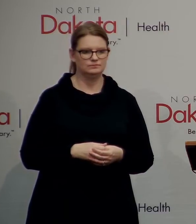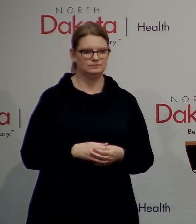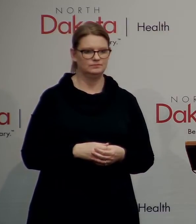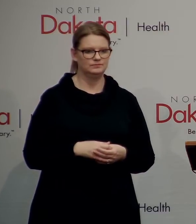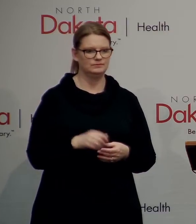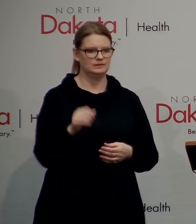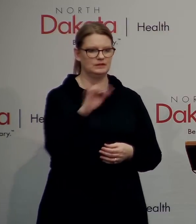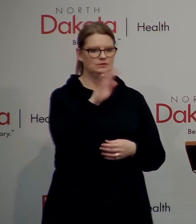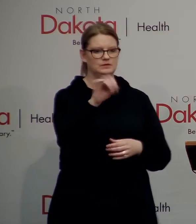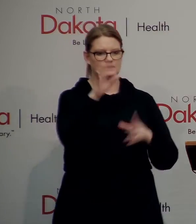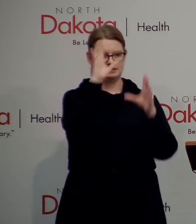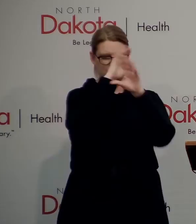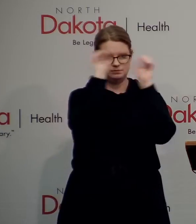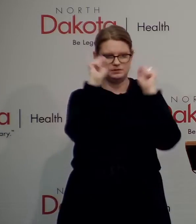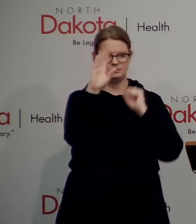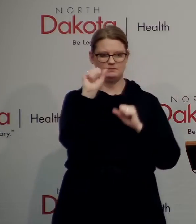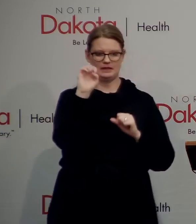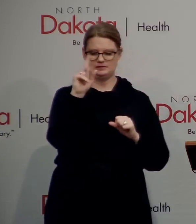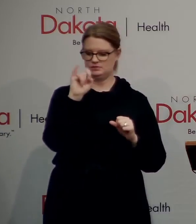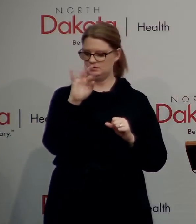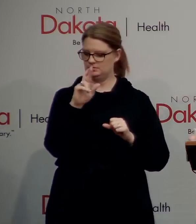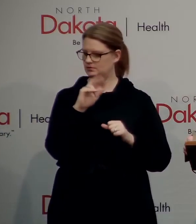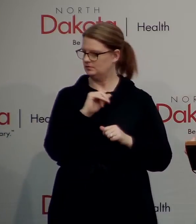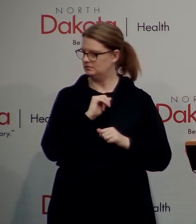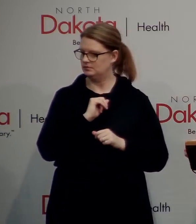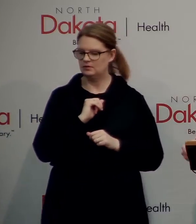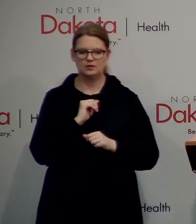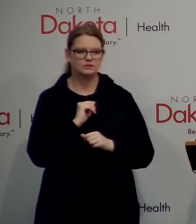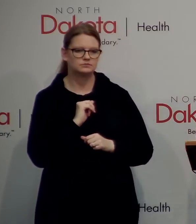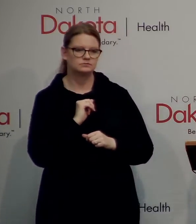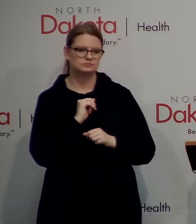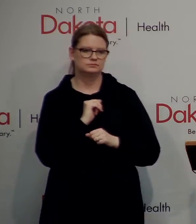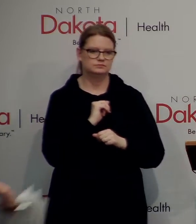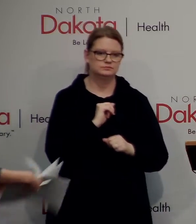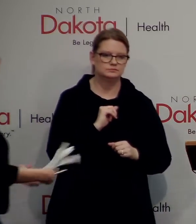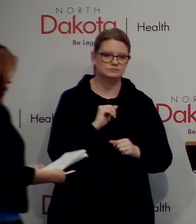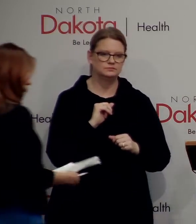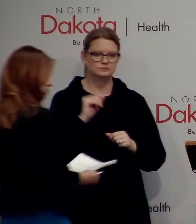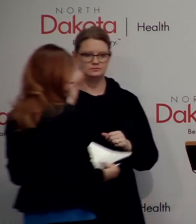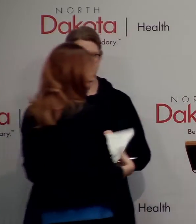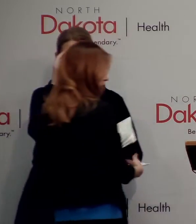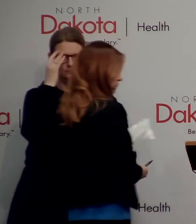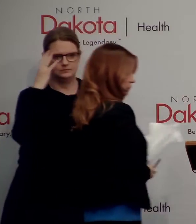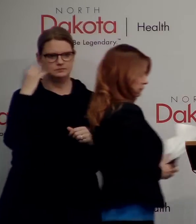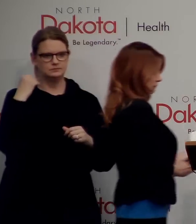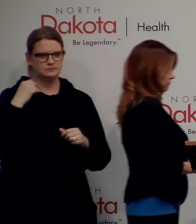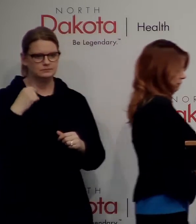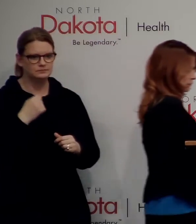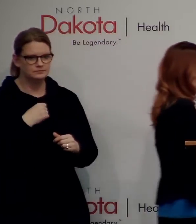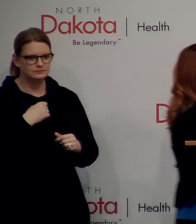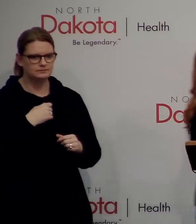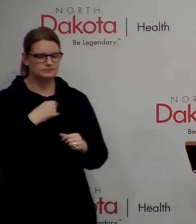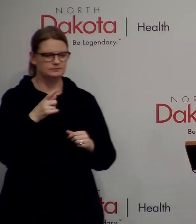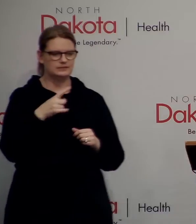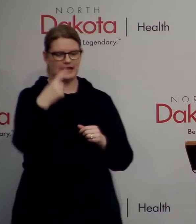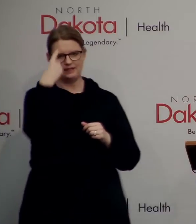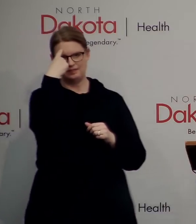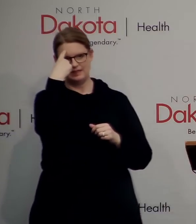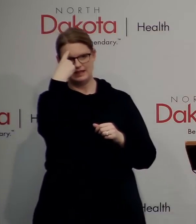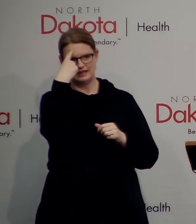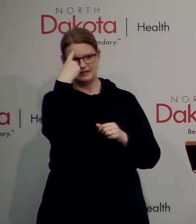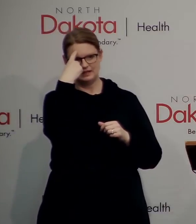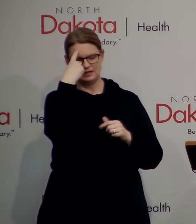Okay, question for Superintendent Baesler. Can you talk about, I think that you were